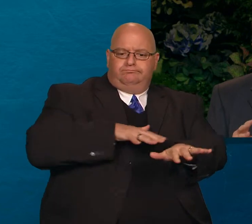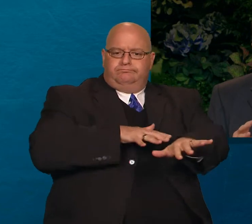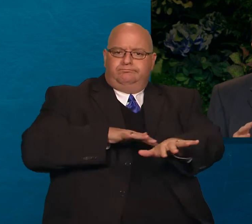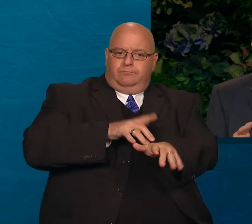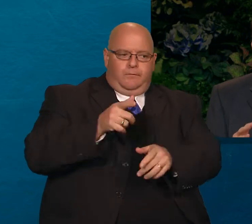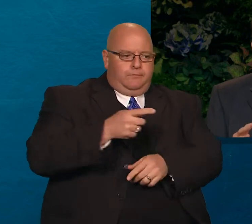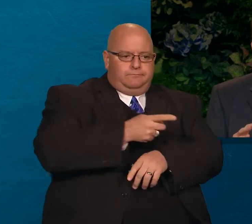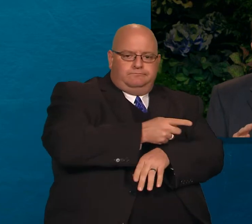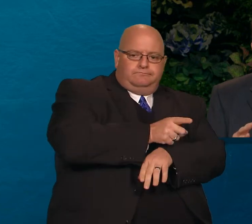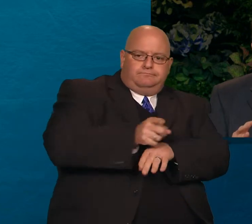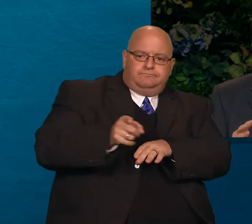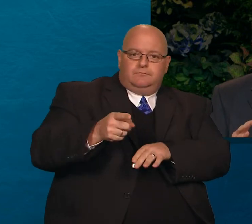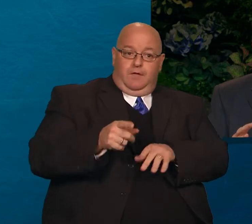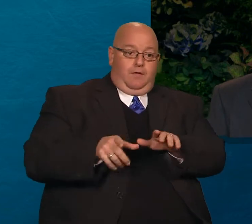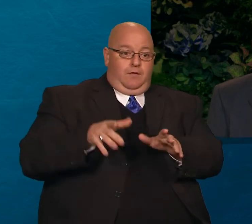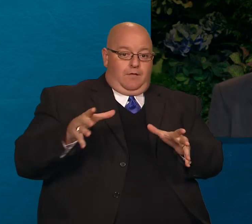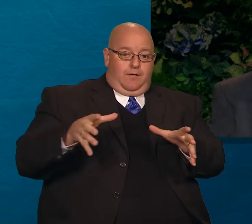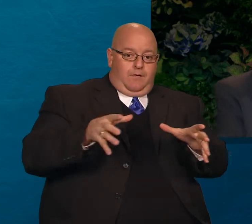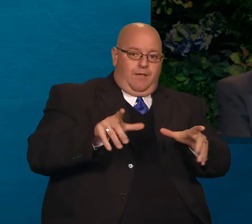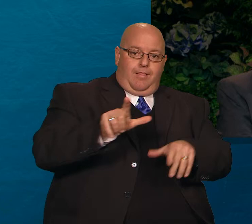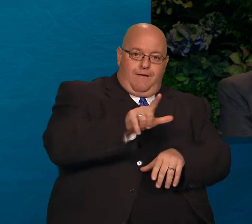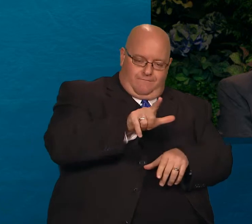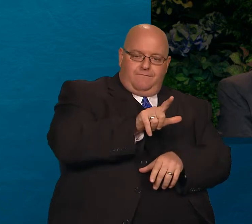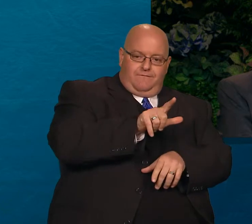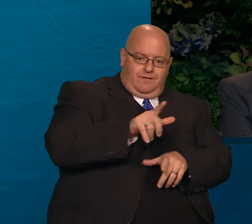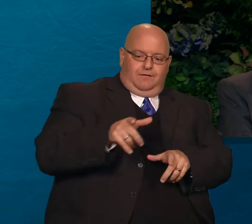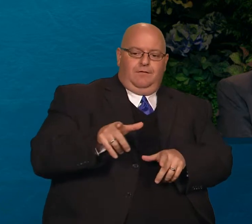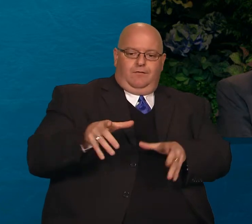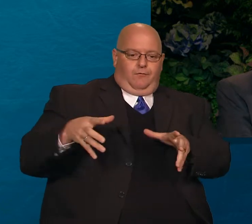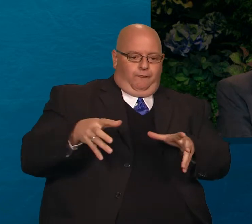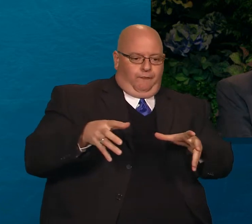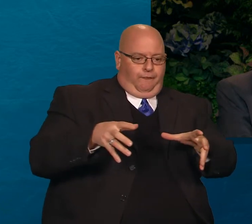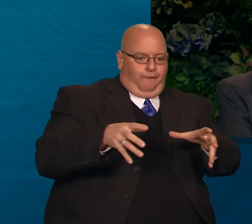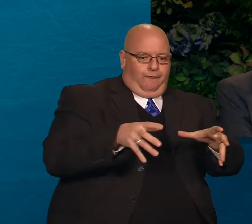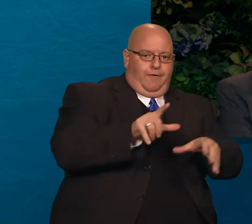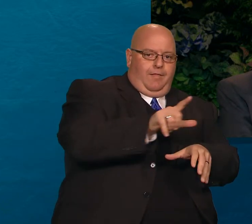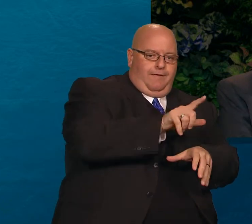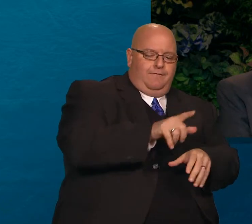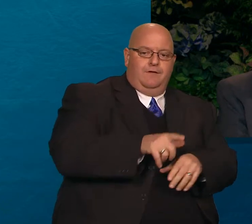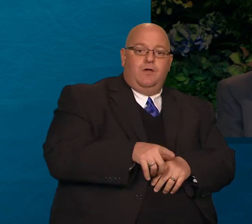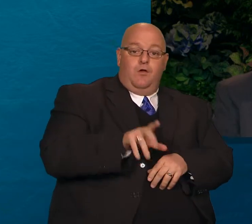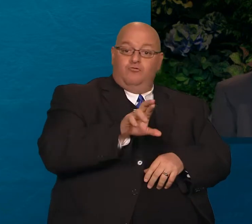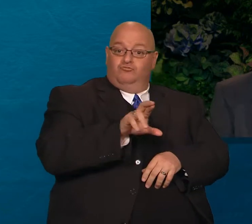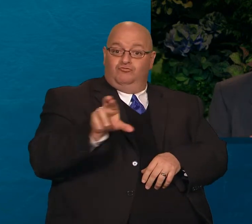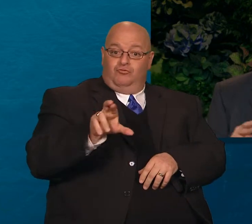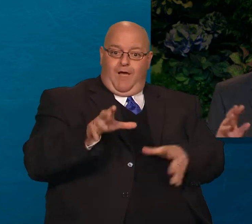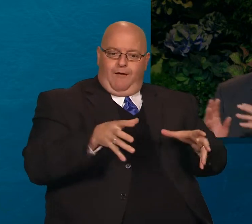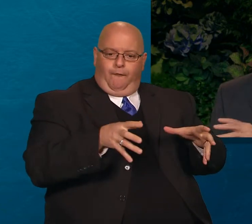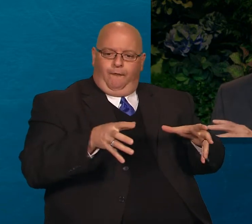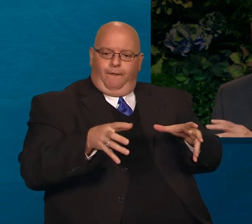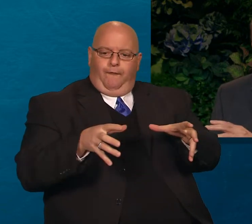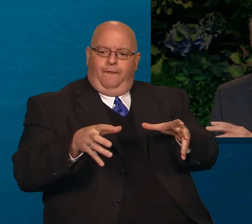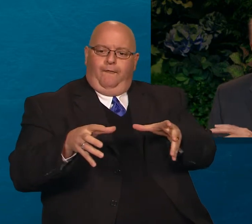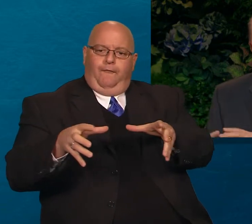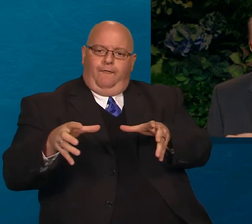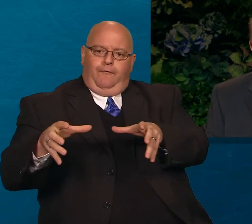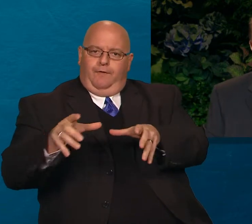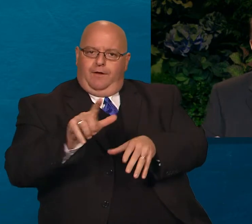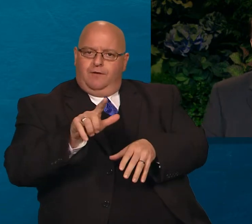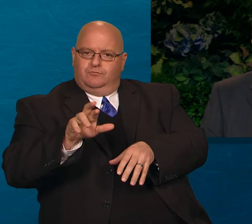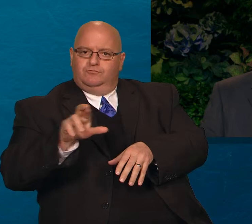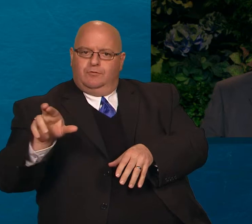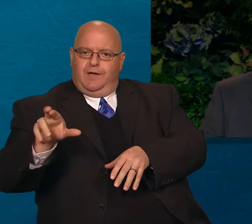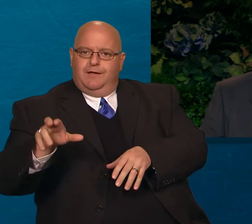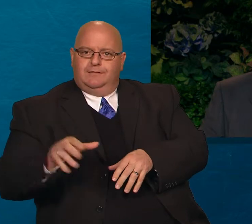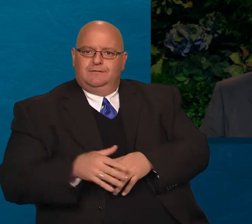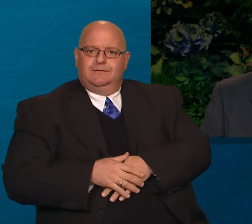he went. If he moved to the left, they followed him to the left. If he moved them to the right, they followed